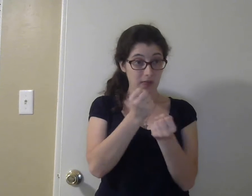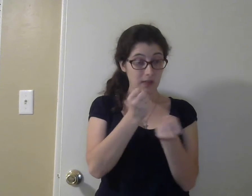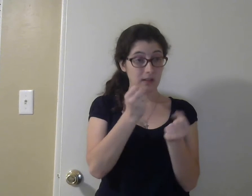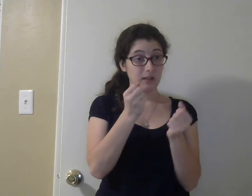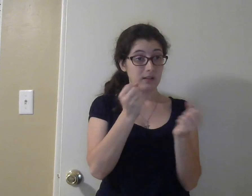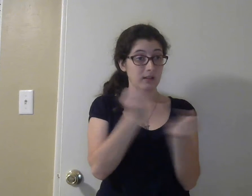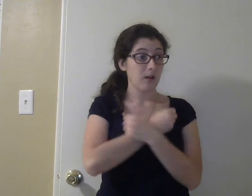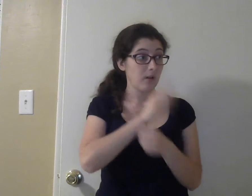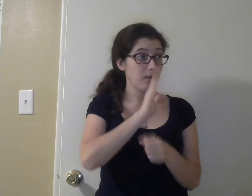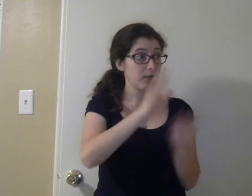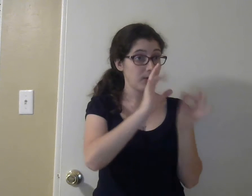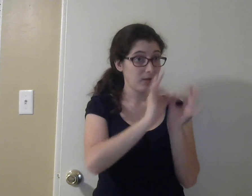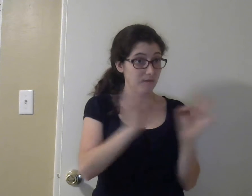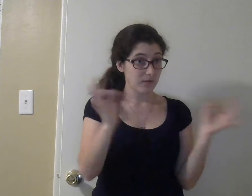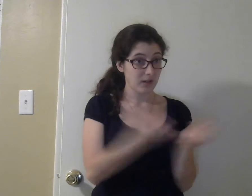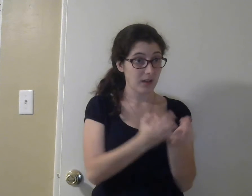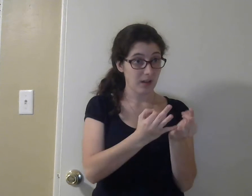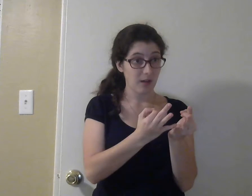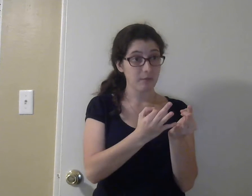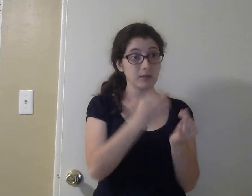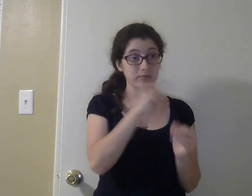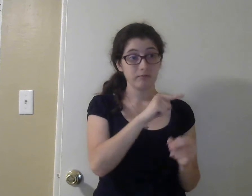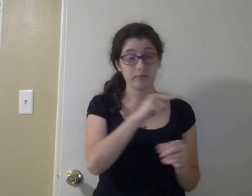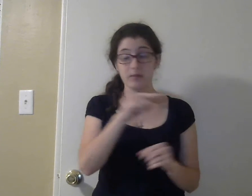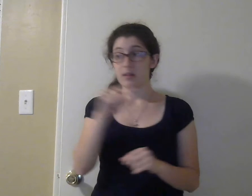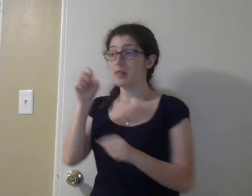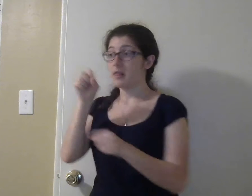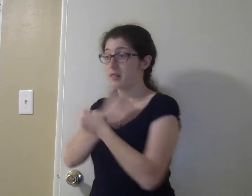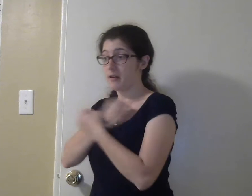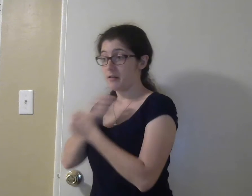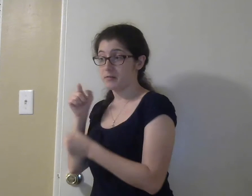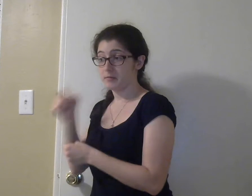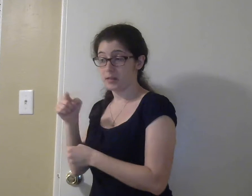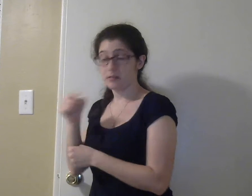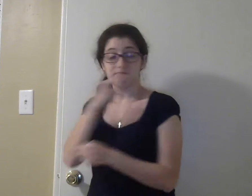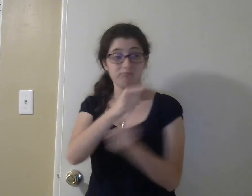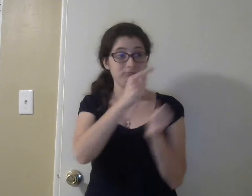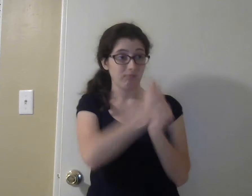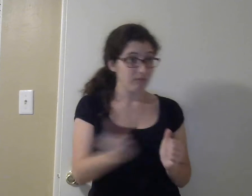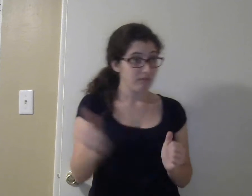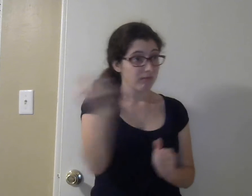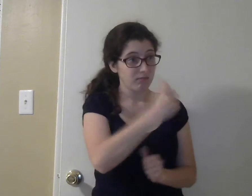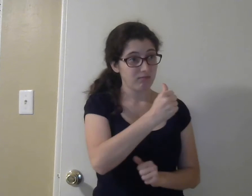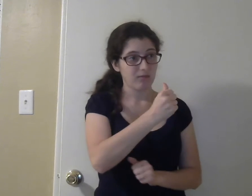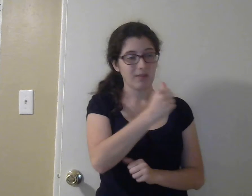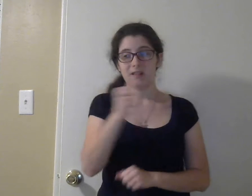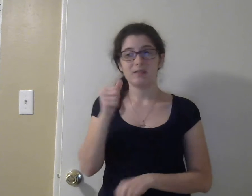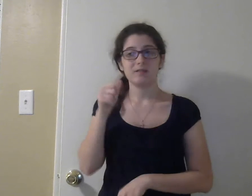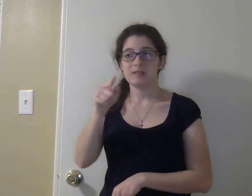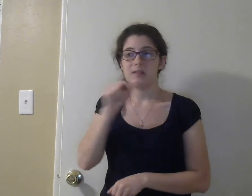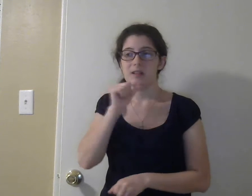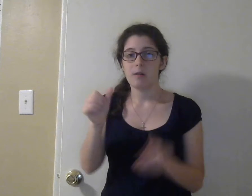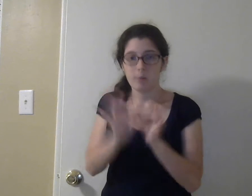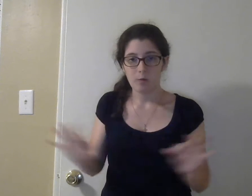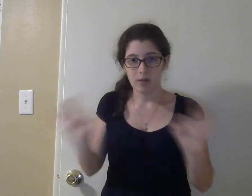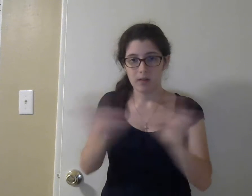or daughter more than me is not worthy of me. Whoever does not take his cross and follow me is not